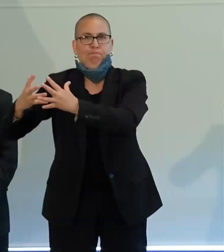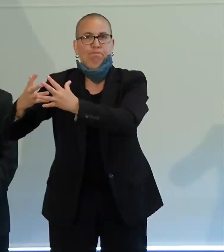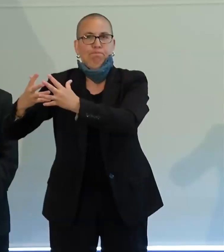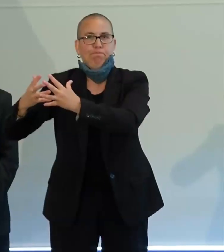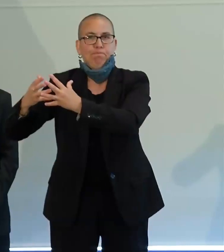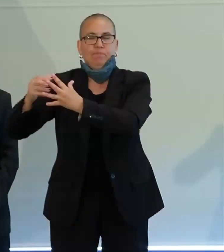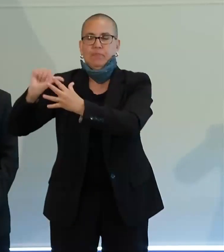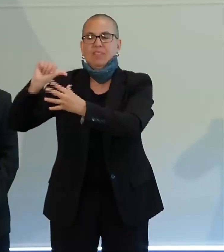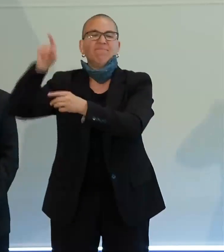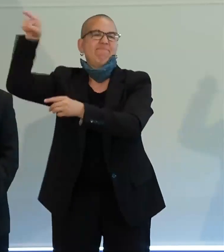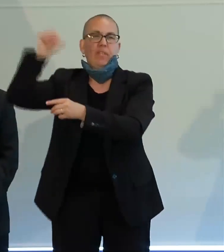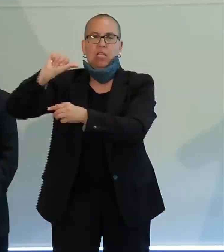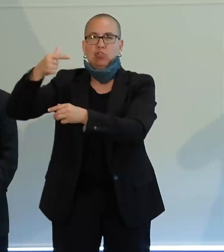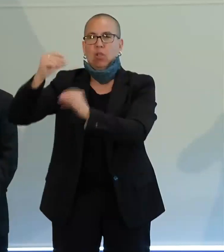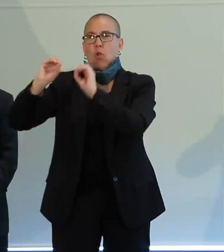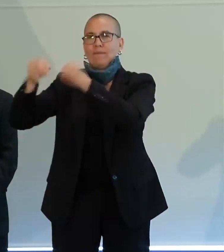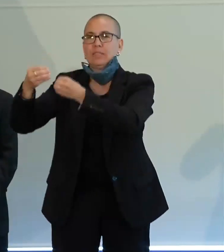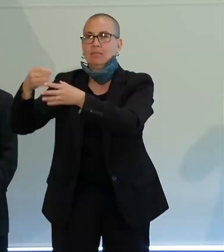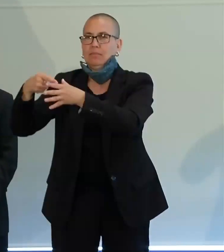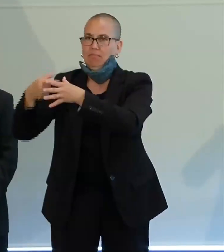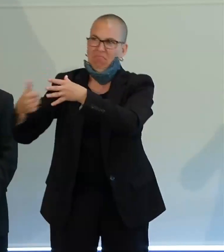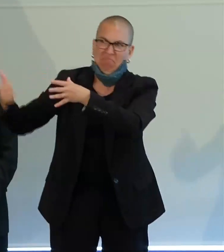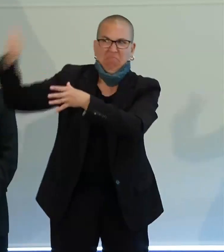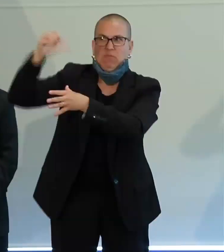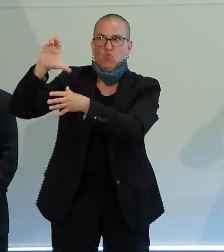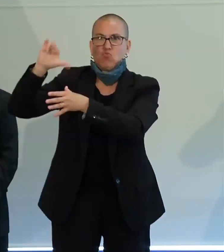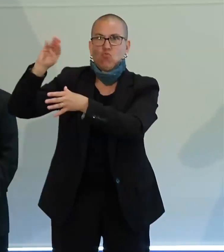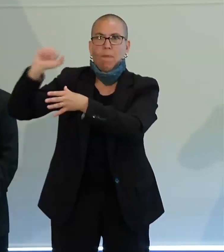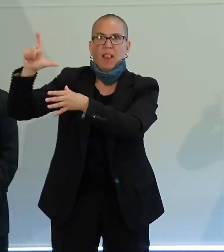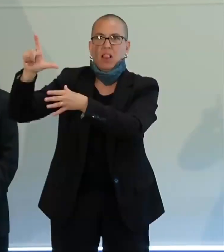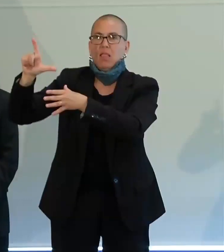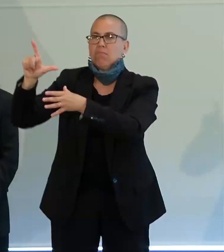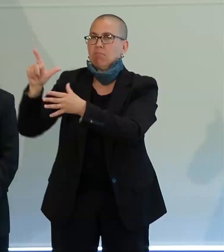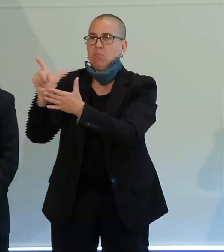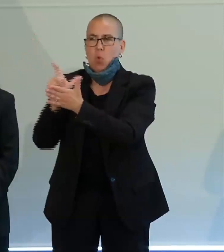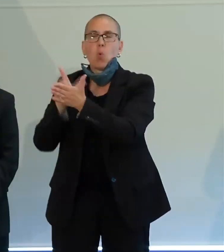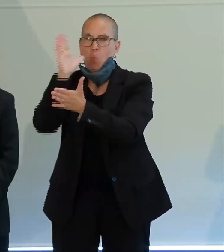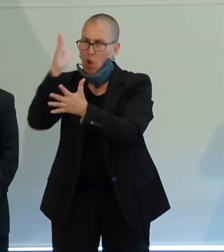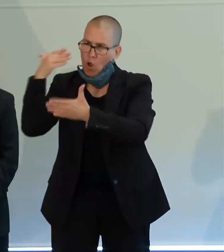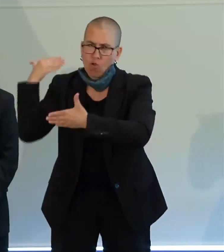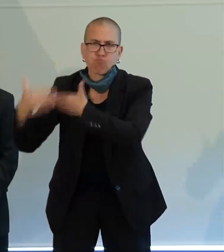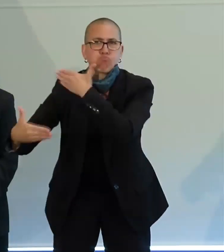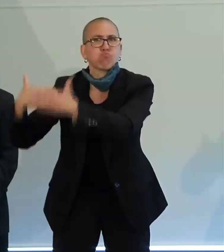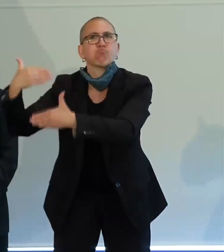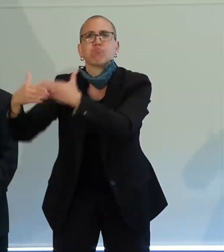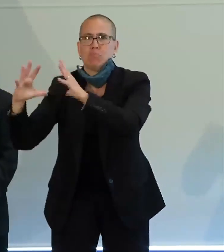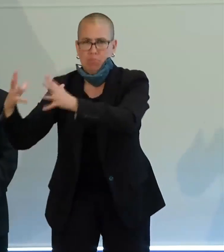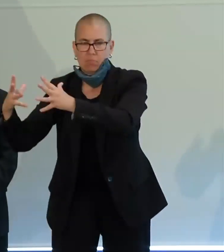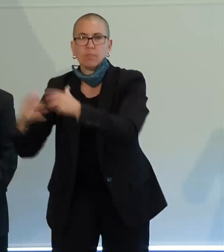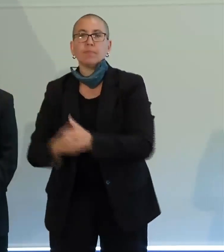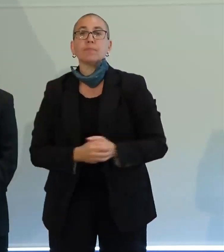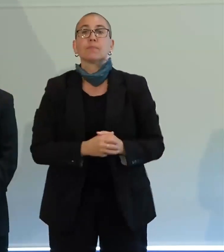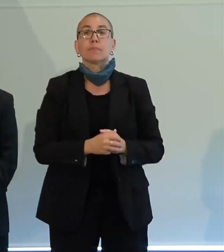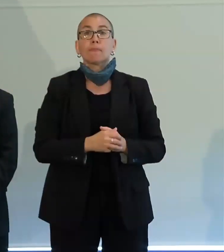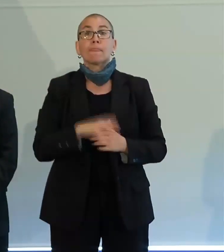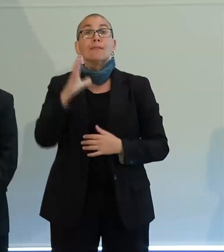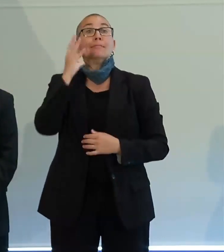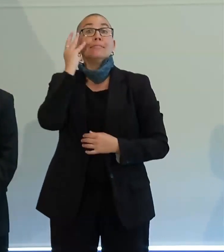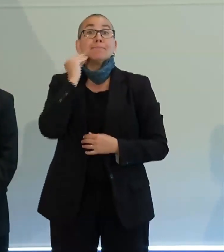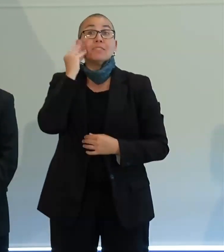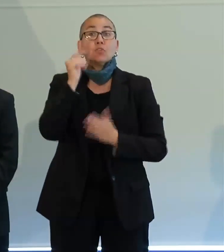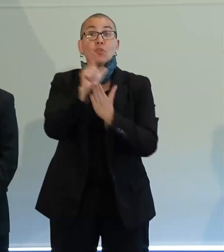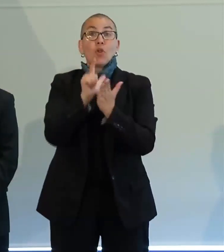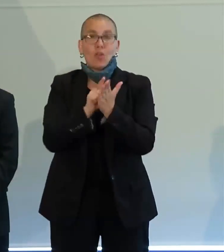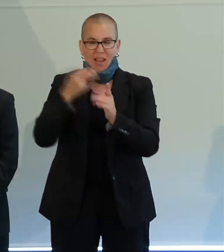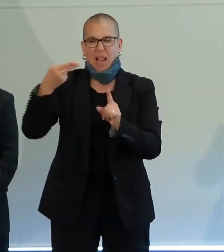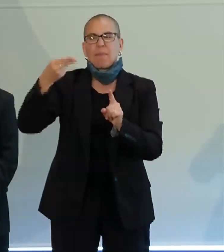the criminal division, and he has the lawyers to get this done. And also, we have some experienced lawyers at the Hennepin County Attorney's Office.